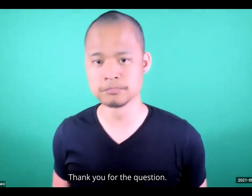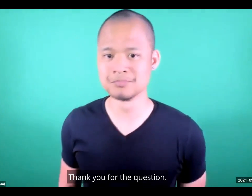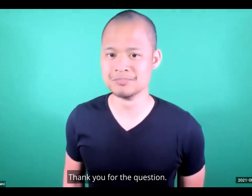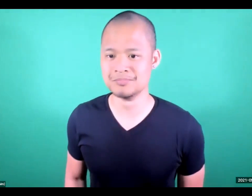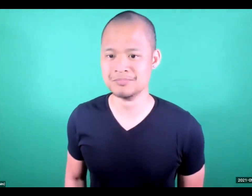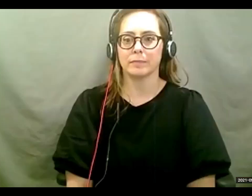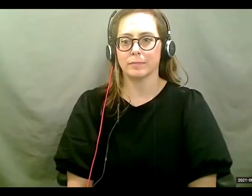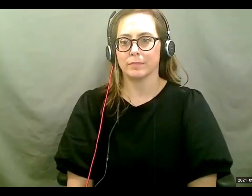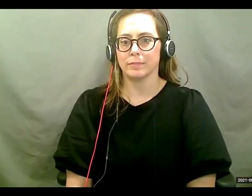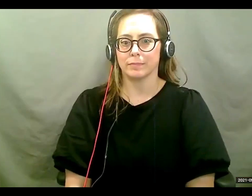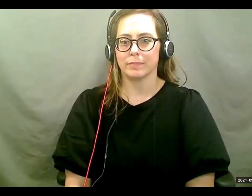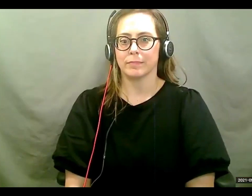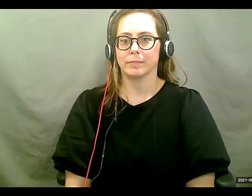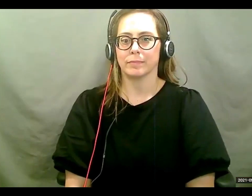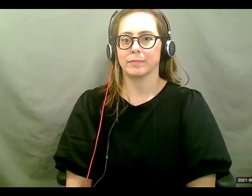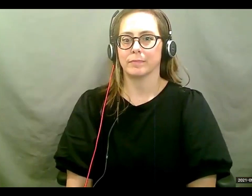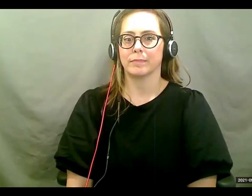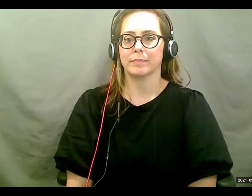question.